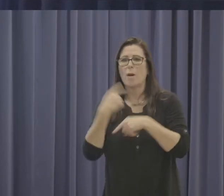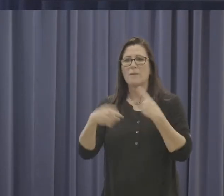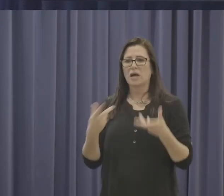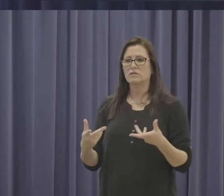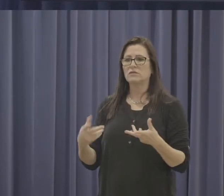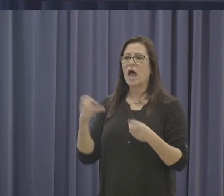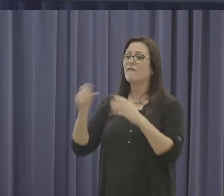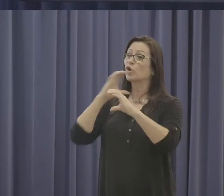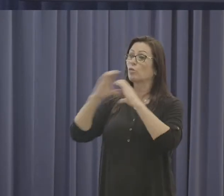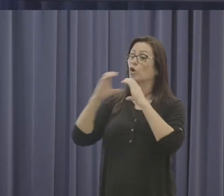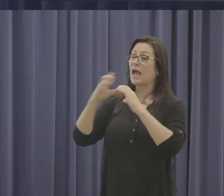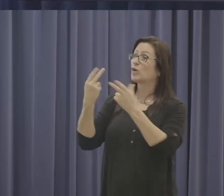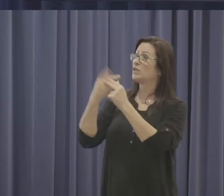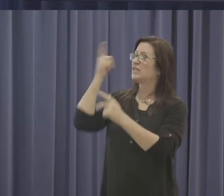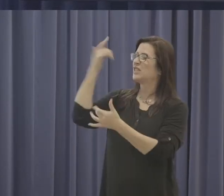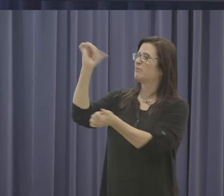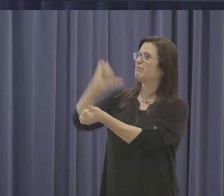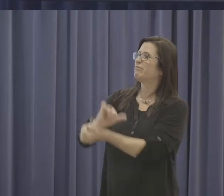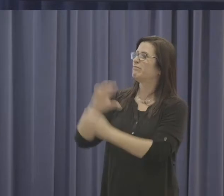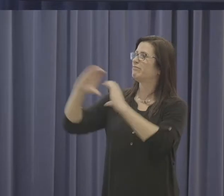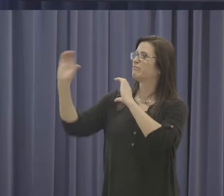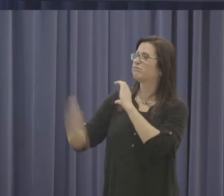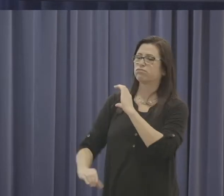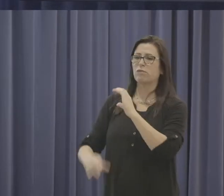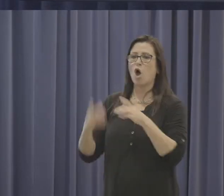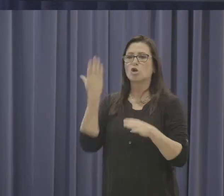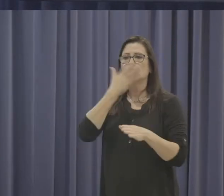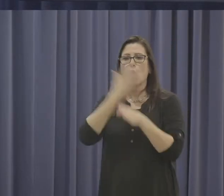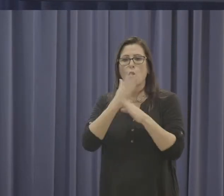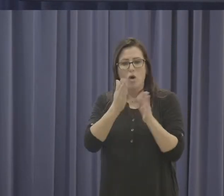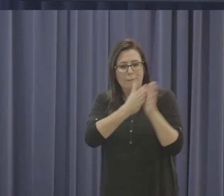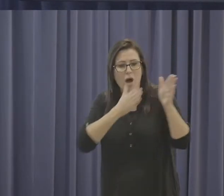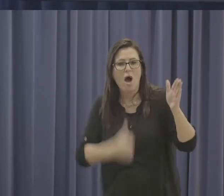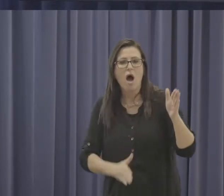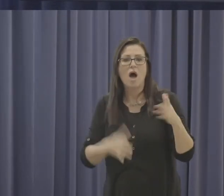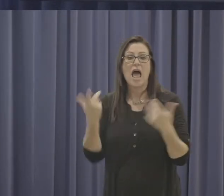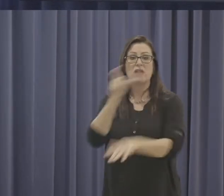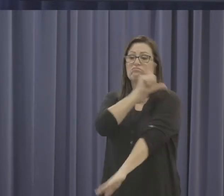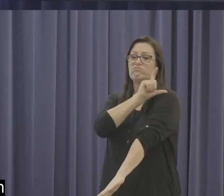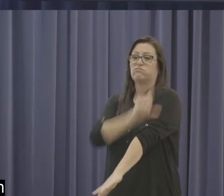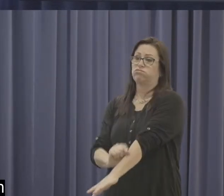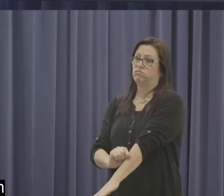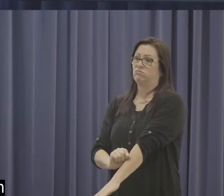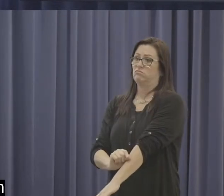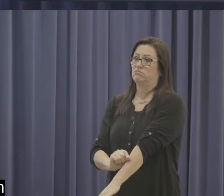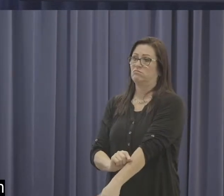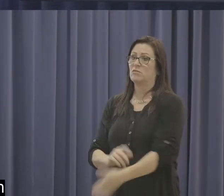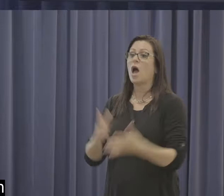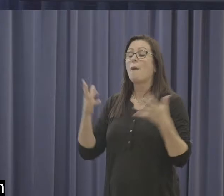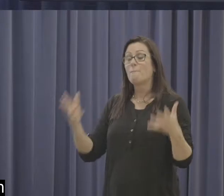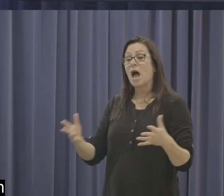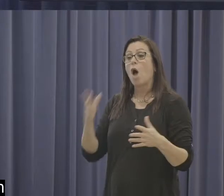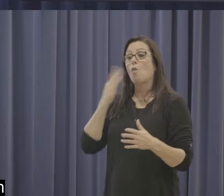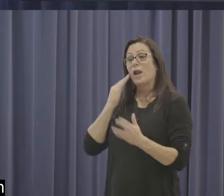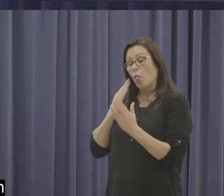Communication issues with teachers, struggling with schoolwork, and having confidence in self. However, getting through those